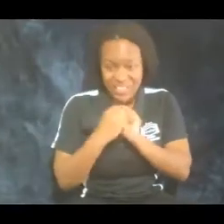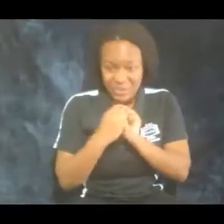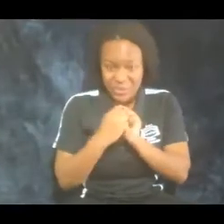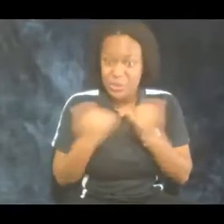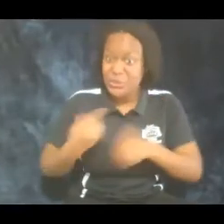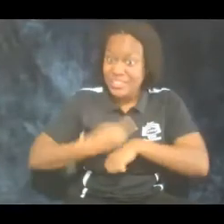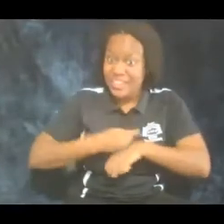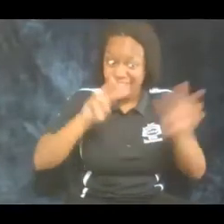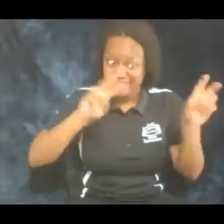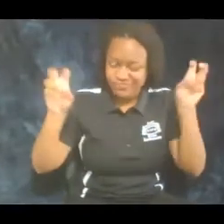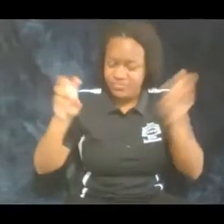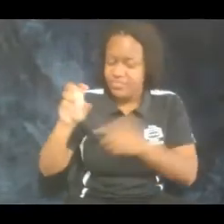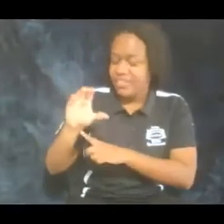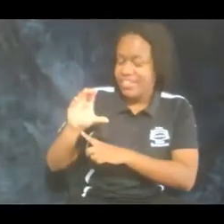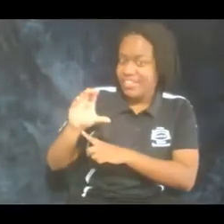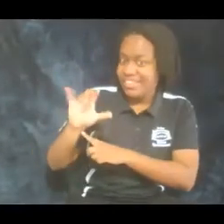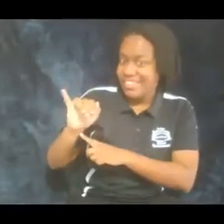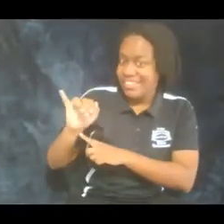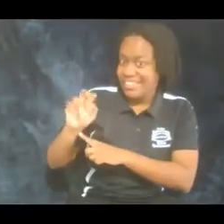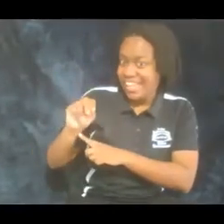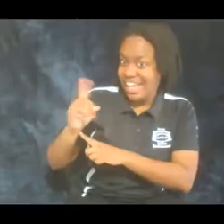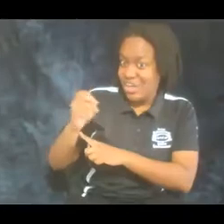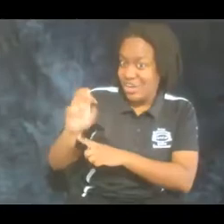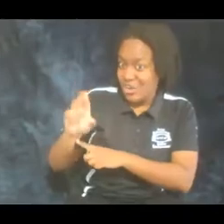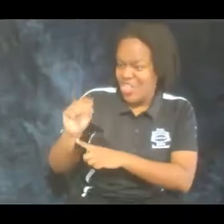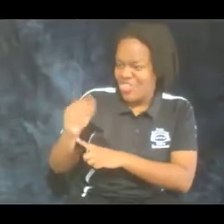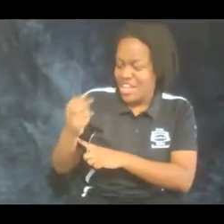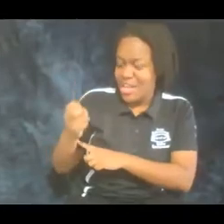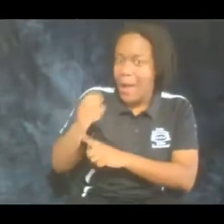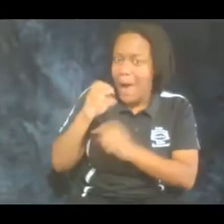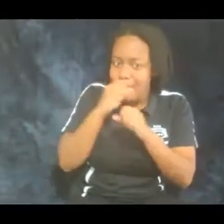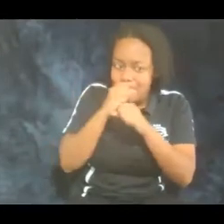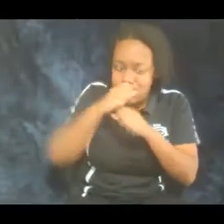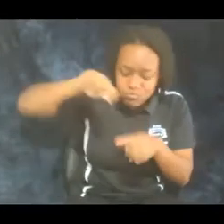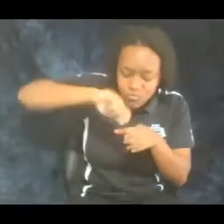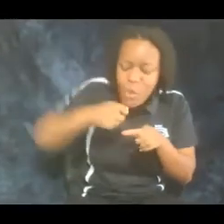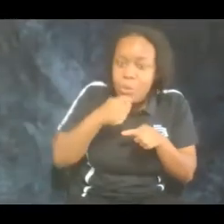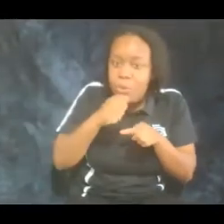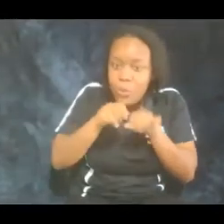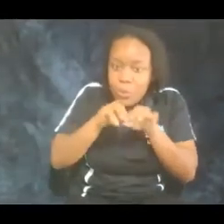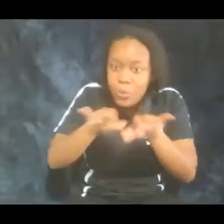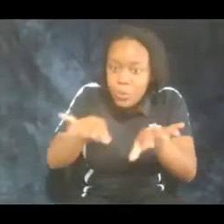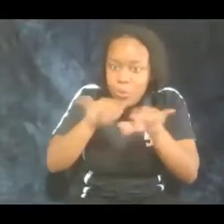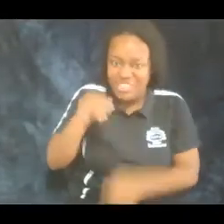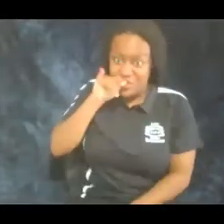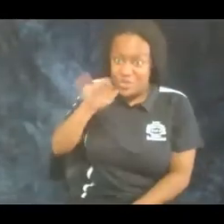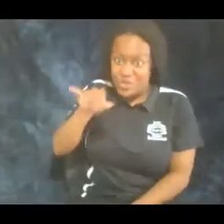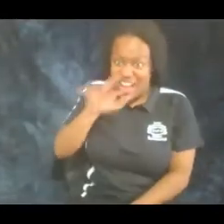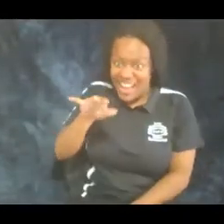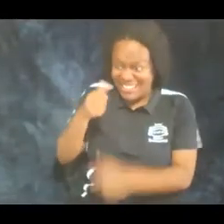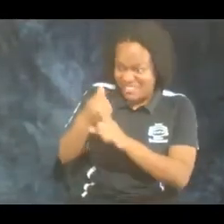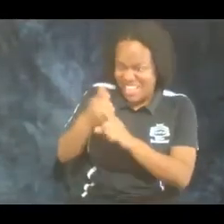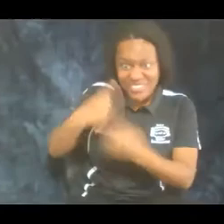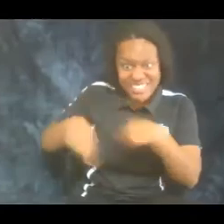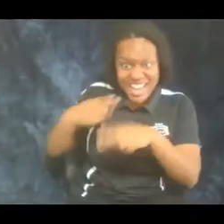Bubble Blowing Dragon, written by Jessica Anderson and illustrated by Leah Ellen Hemming. And this book is about Cinder,